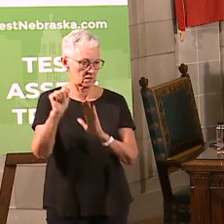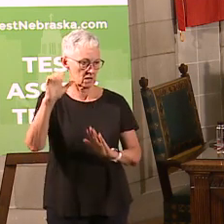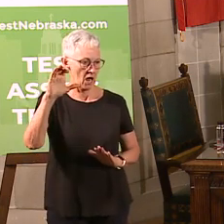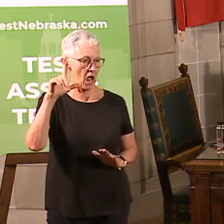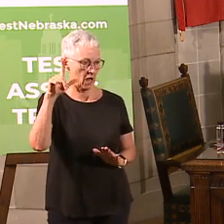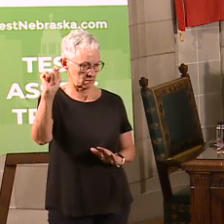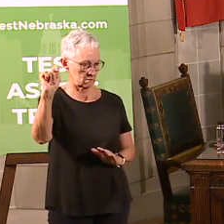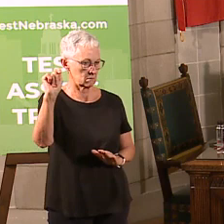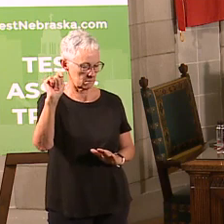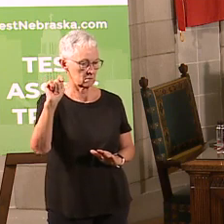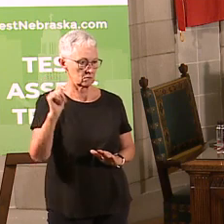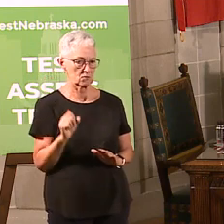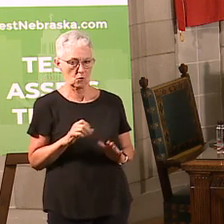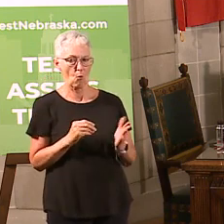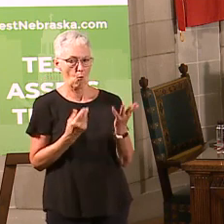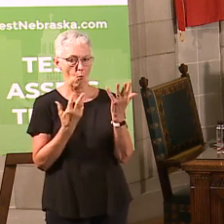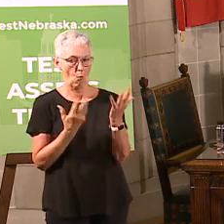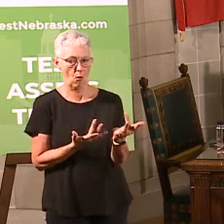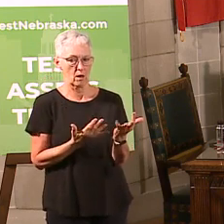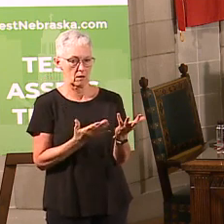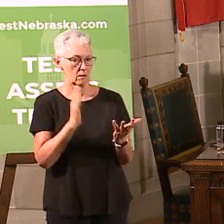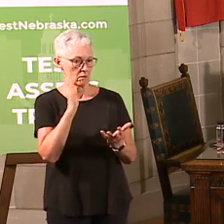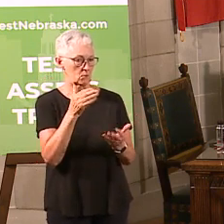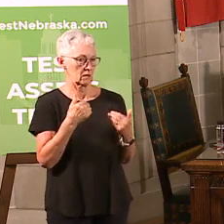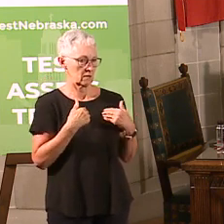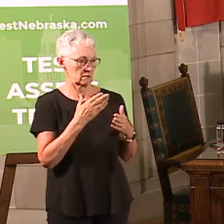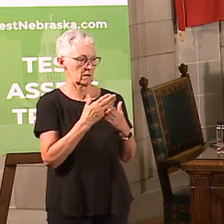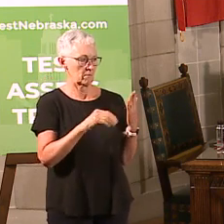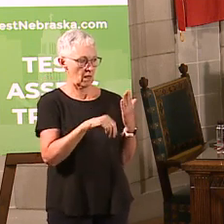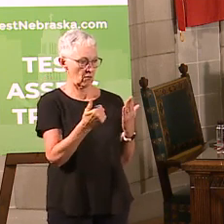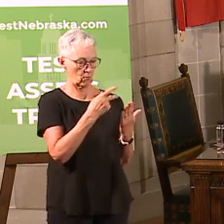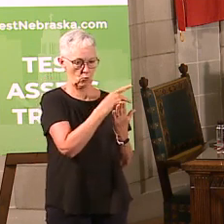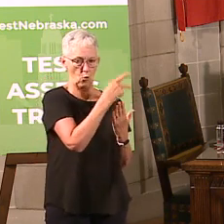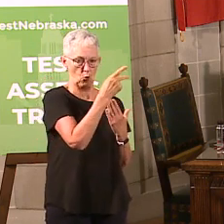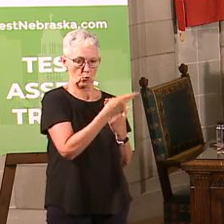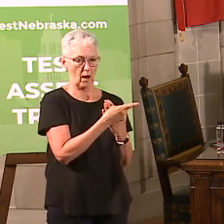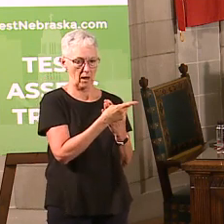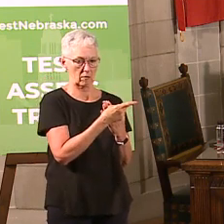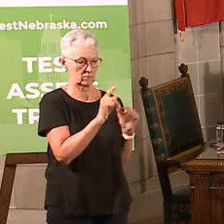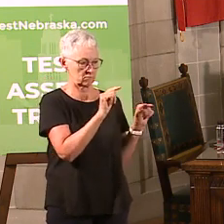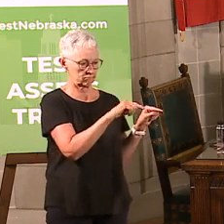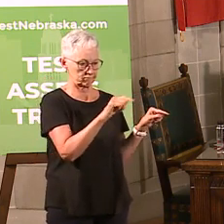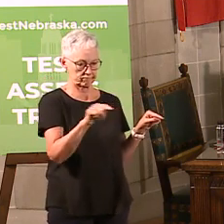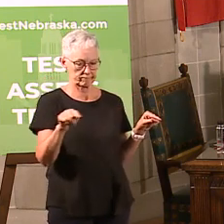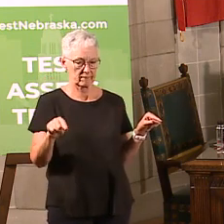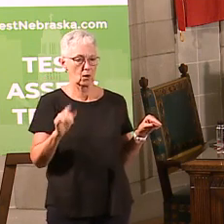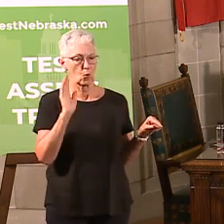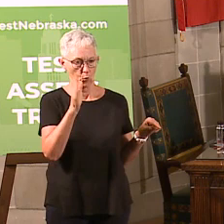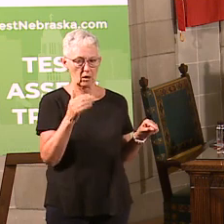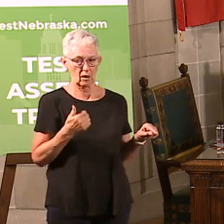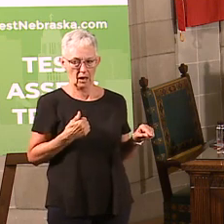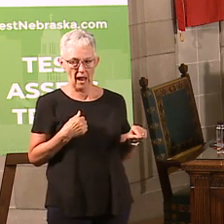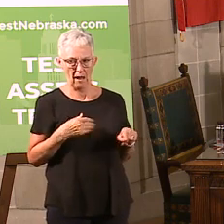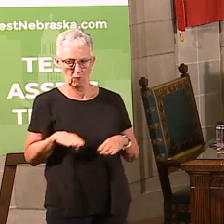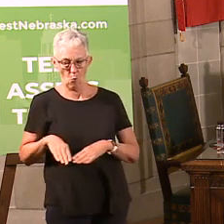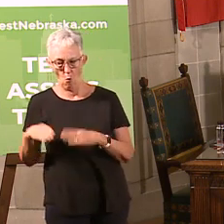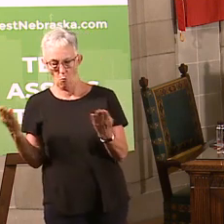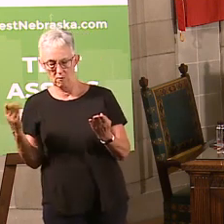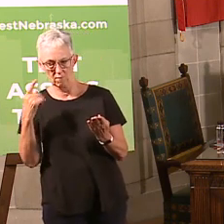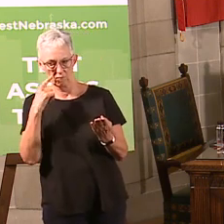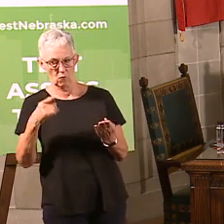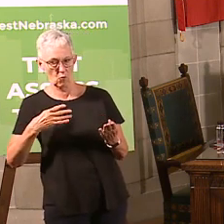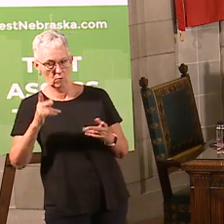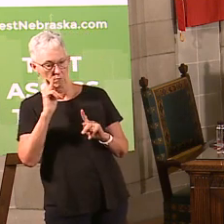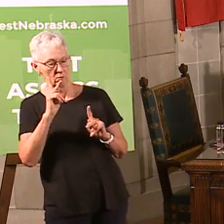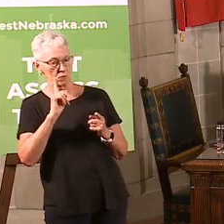tuned with regard to, again, some of the other programs that we got out there, because we'll have those application processes. So watch for those sort of